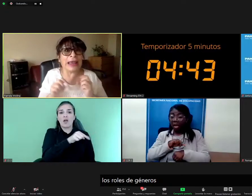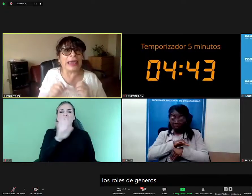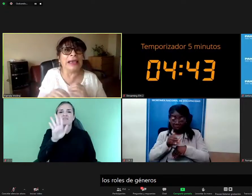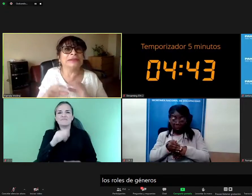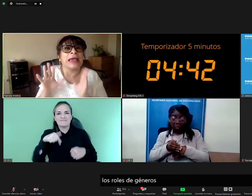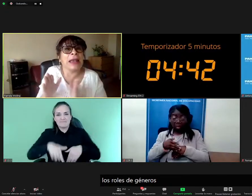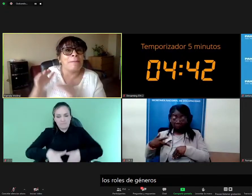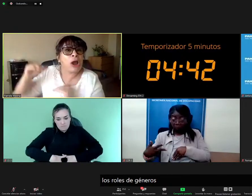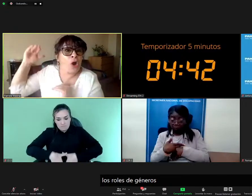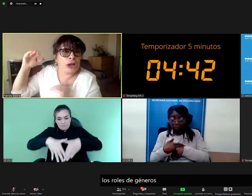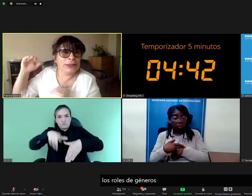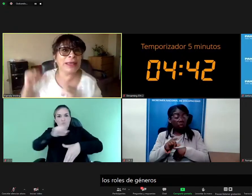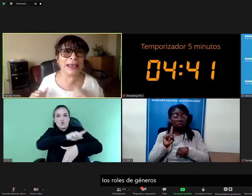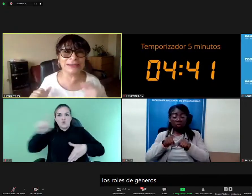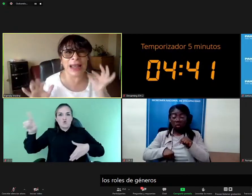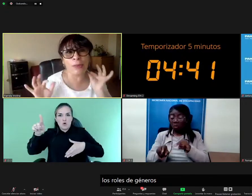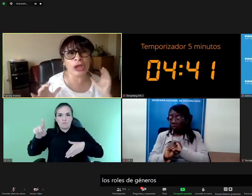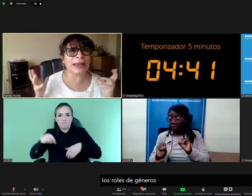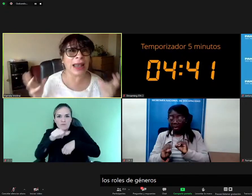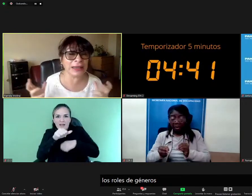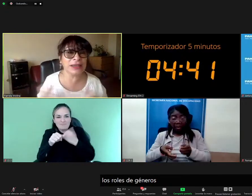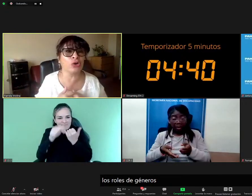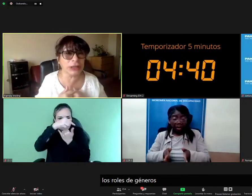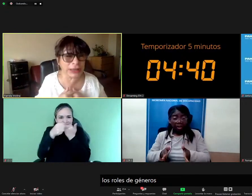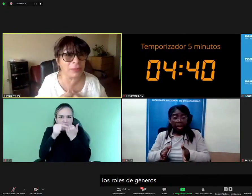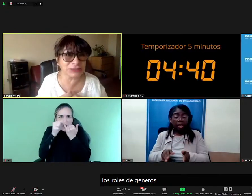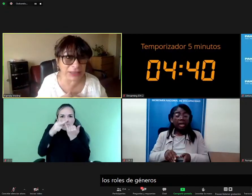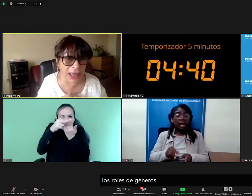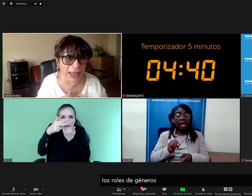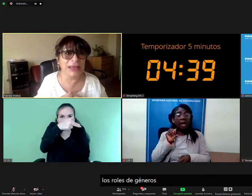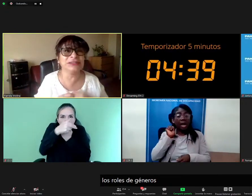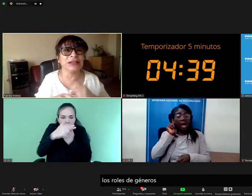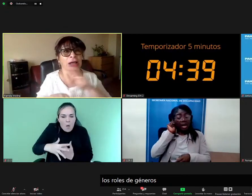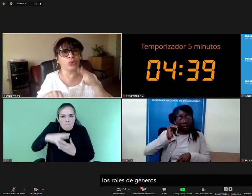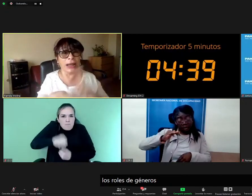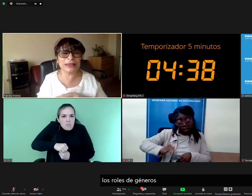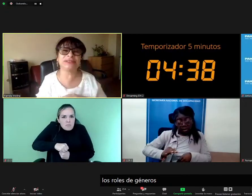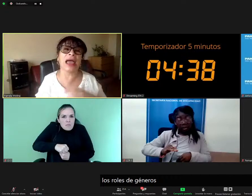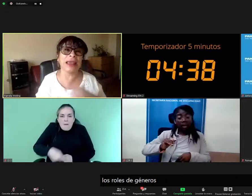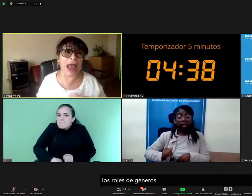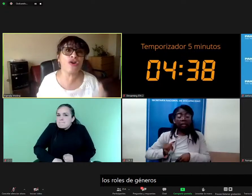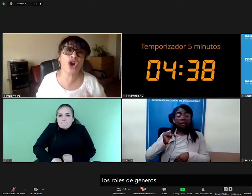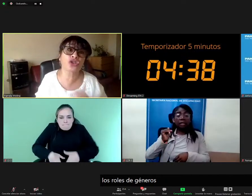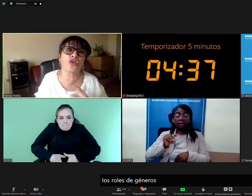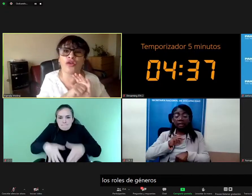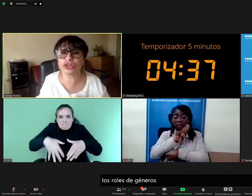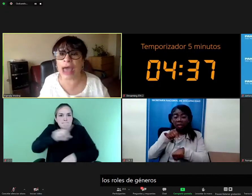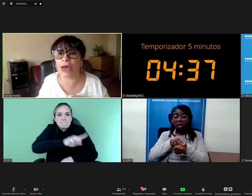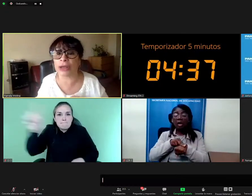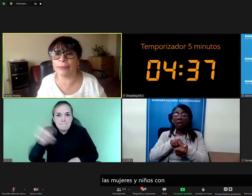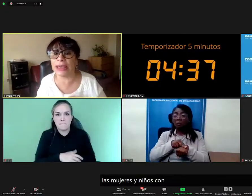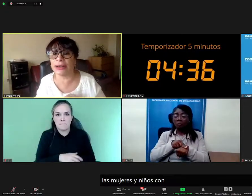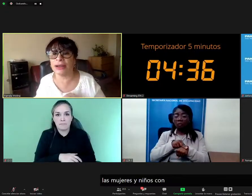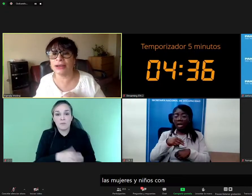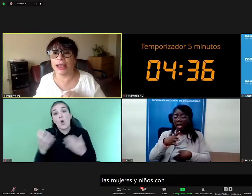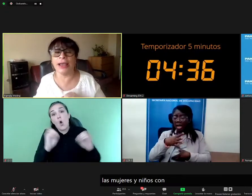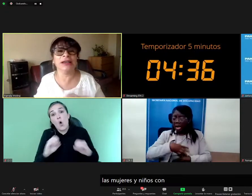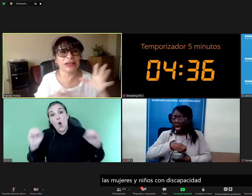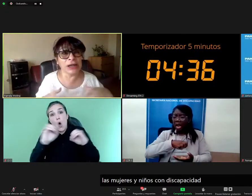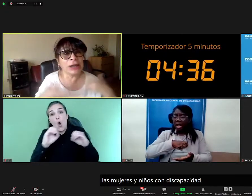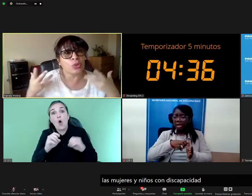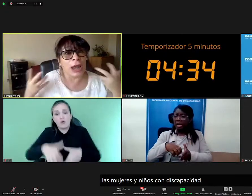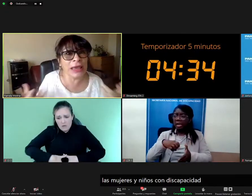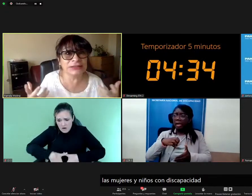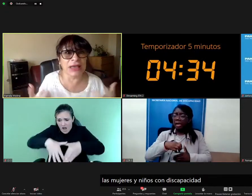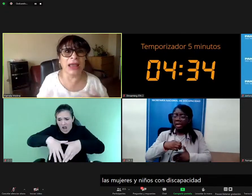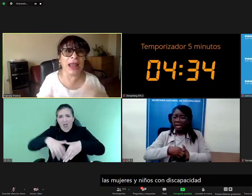we have undergone and seen this forced sterilization in spain people